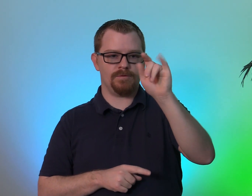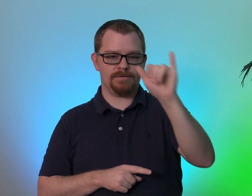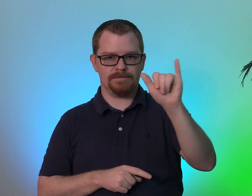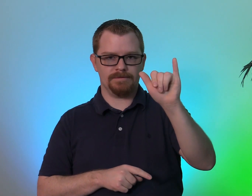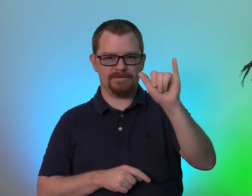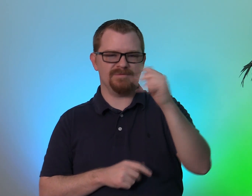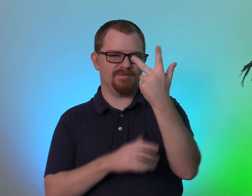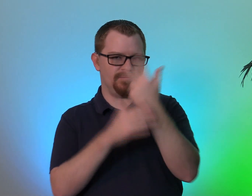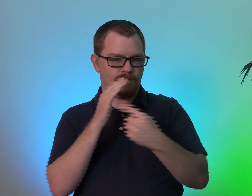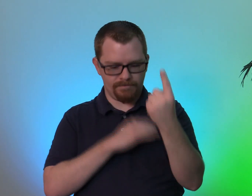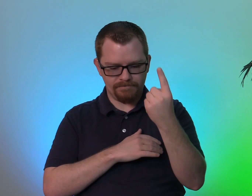Trinity.